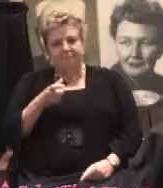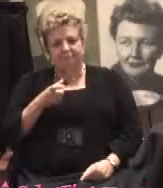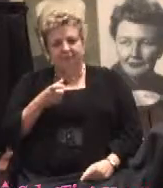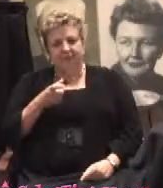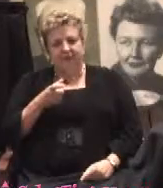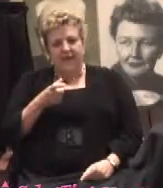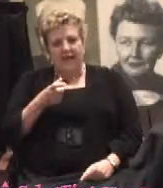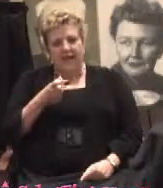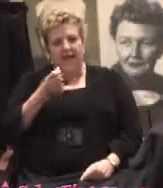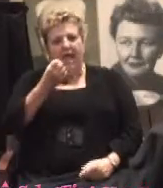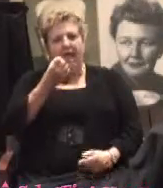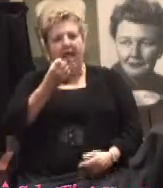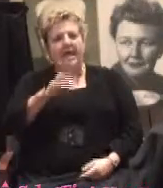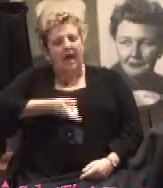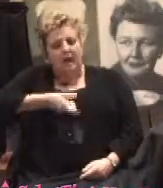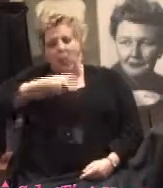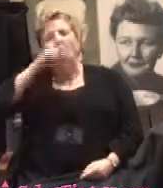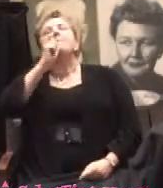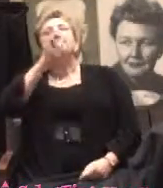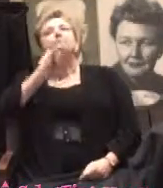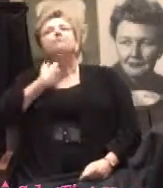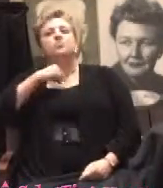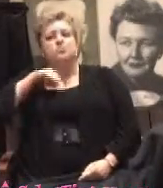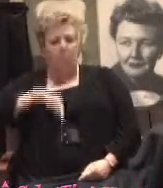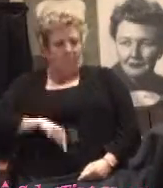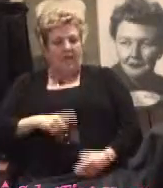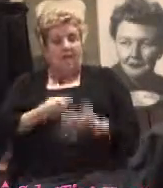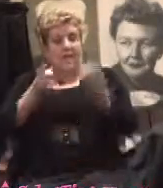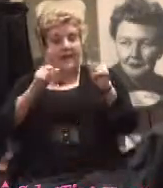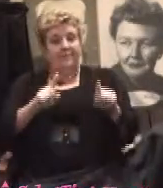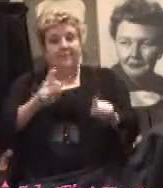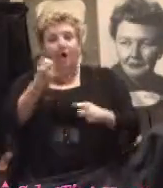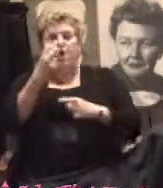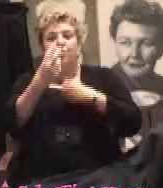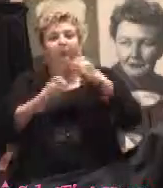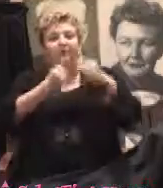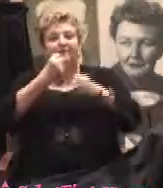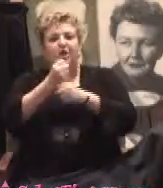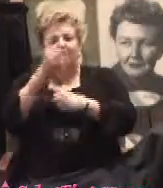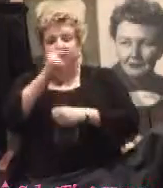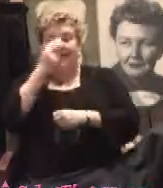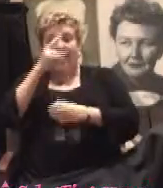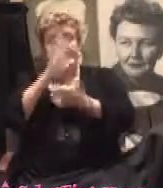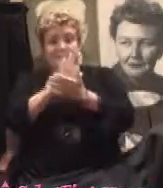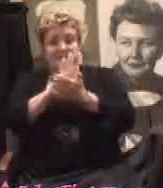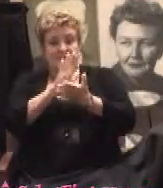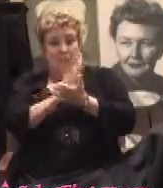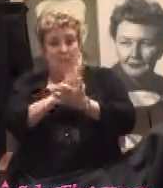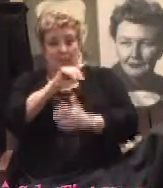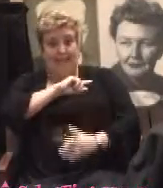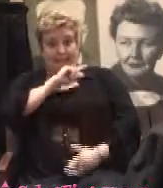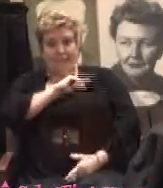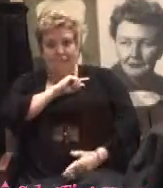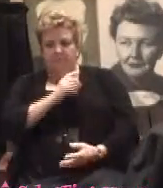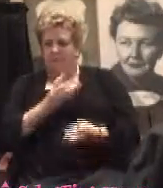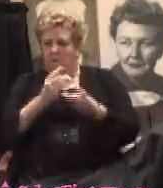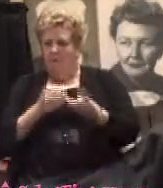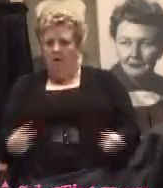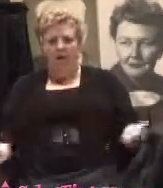school guilt just melted out of my shoulder. All my pimples had vanished. And I went and found a